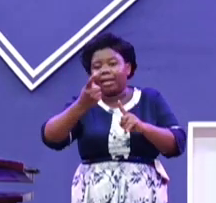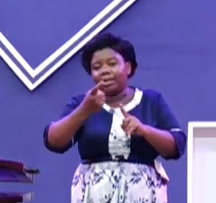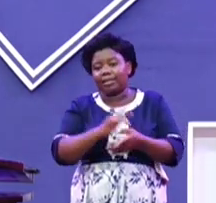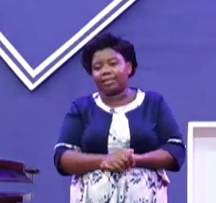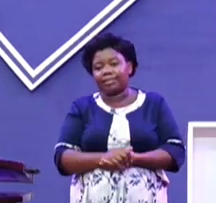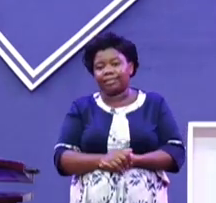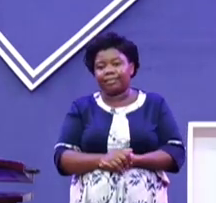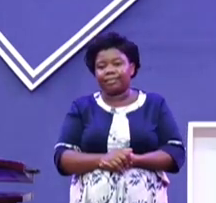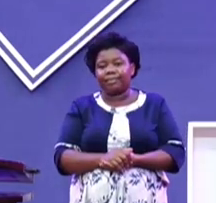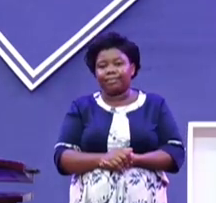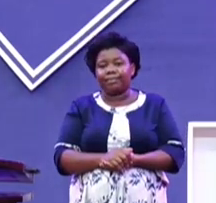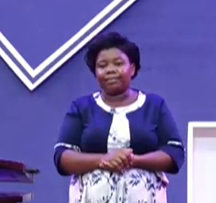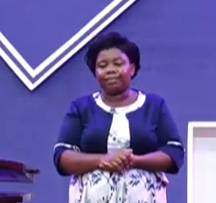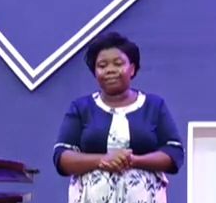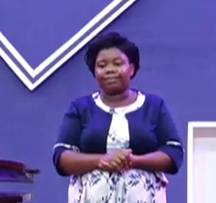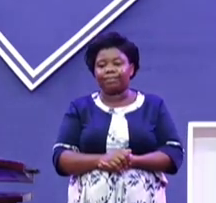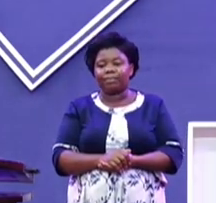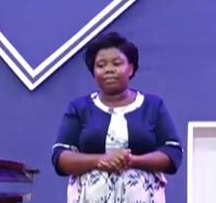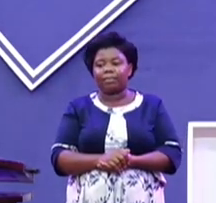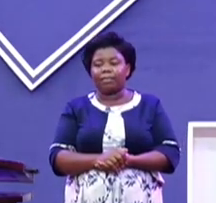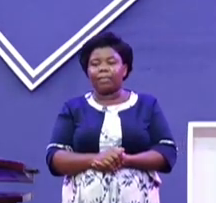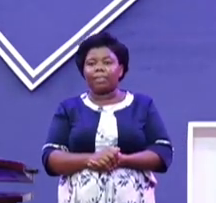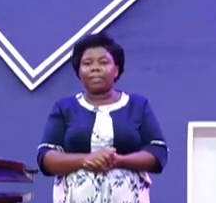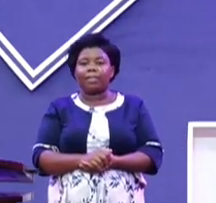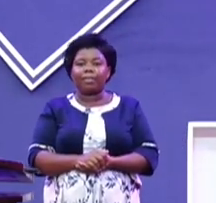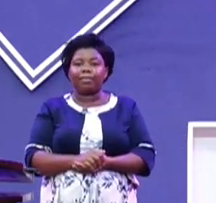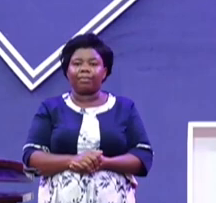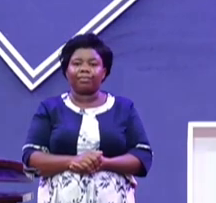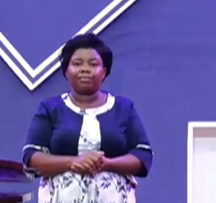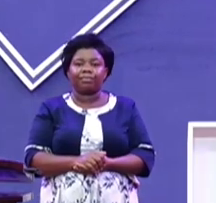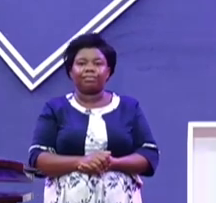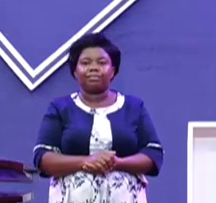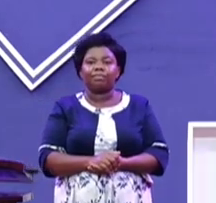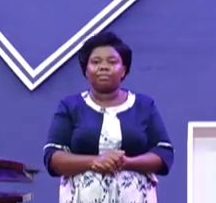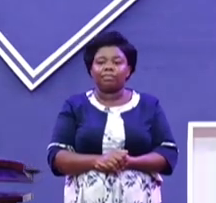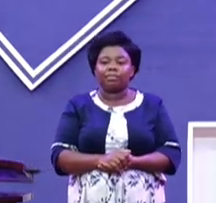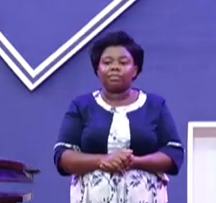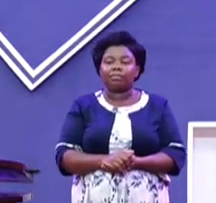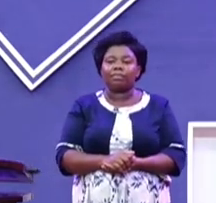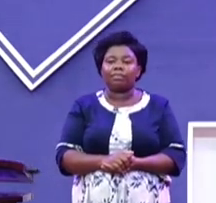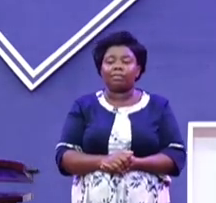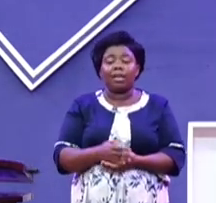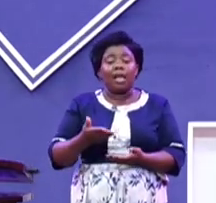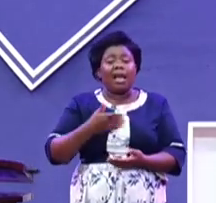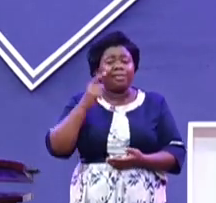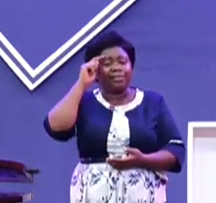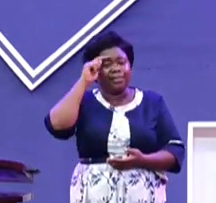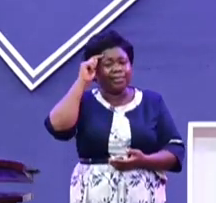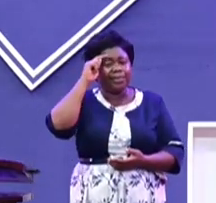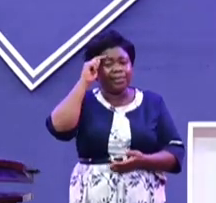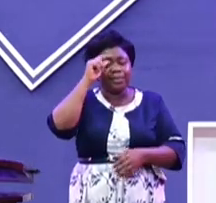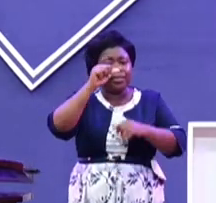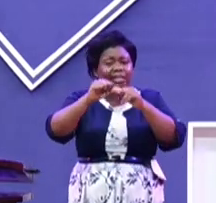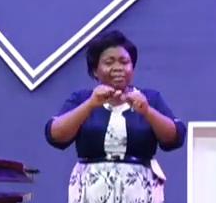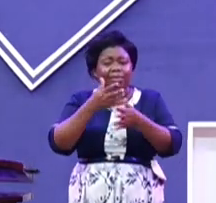sit down and ponder about that period when your mother had carried you 9 months? Wali okifumiintiriza